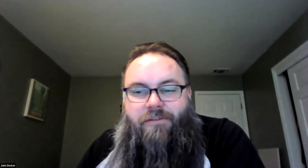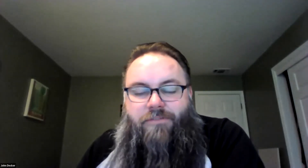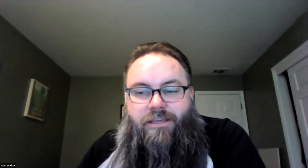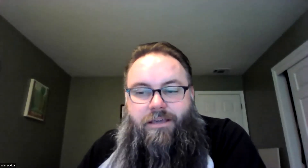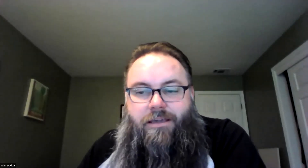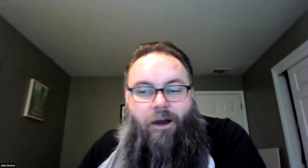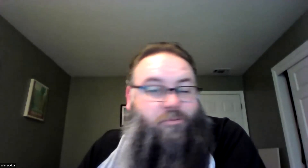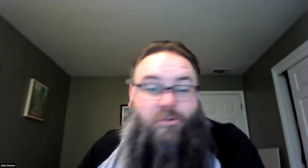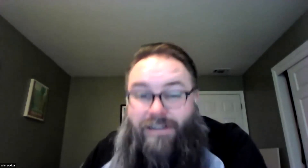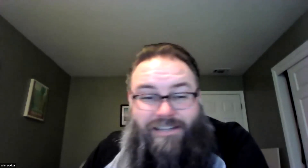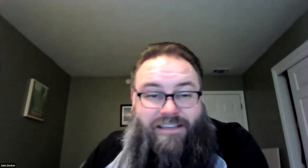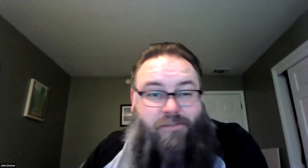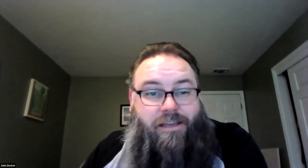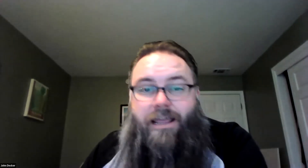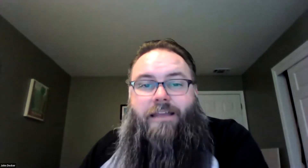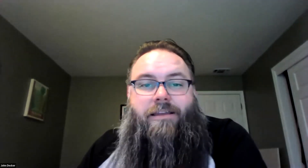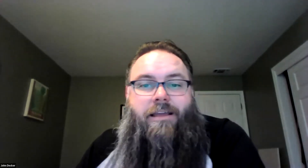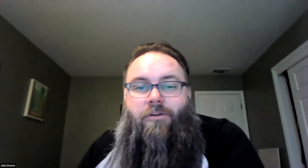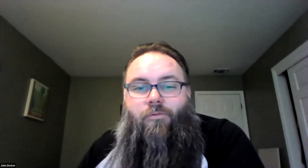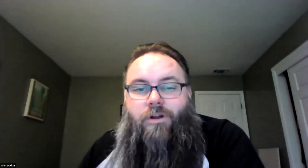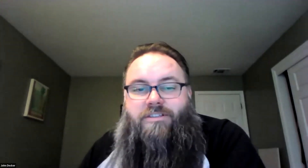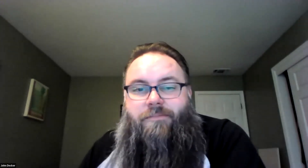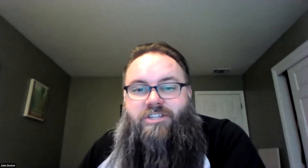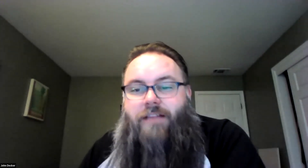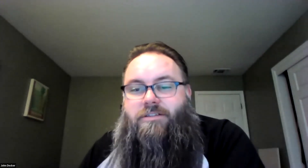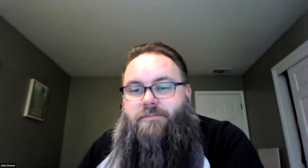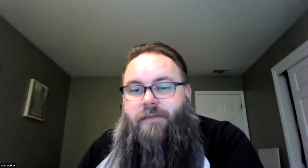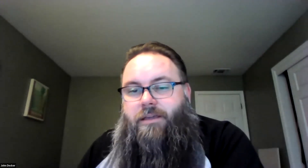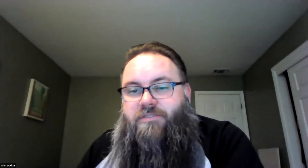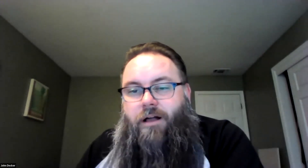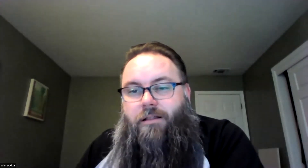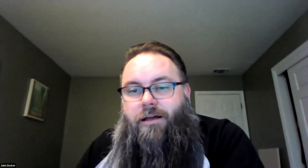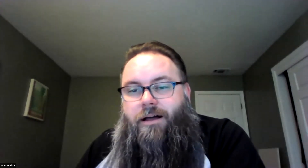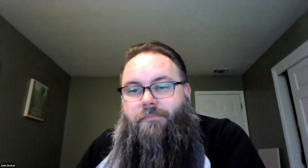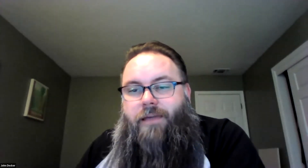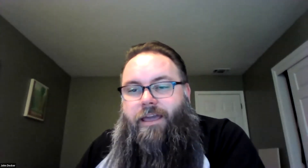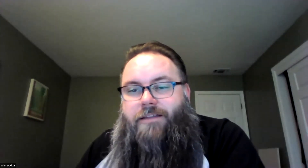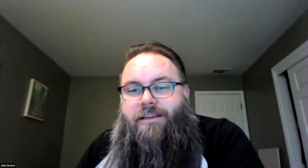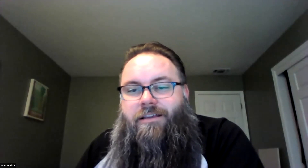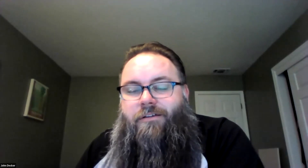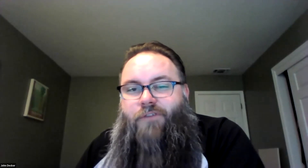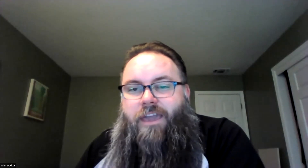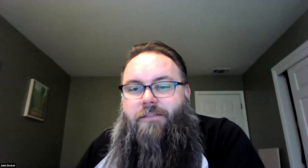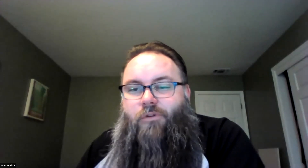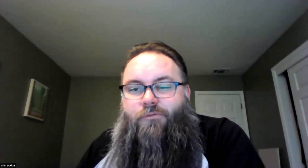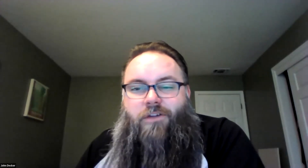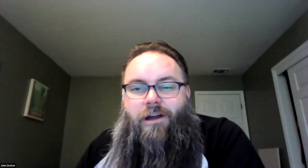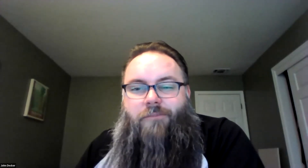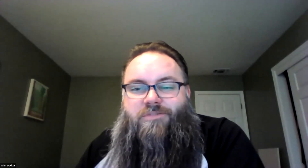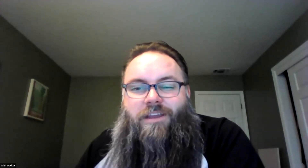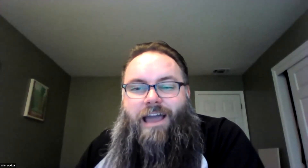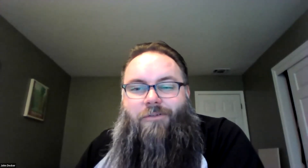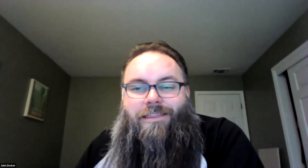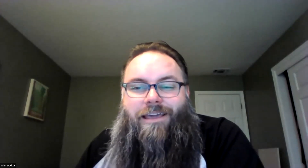what some of the opportunities have been, and what are some of the challenges maybe as well. And Faye, we'll figure